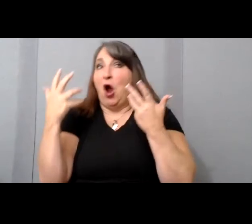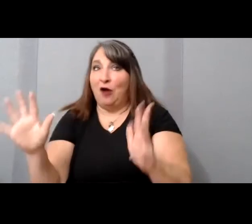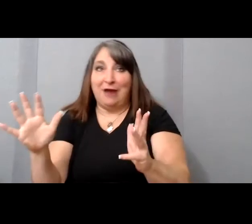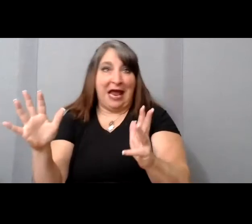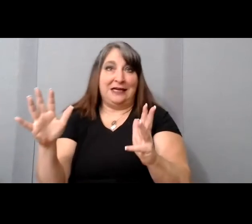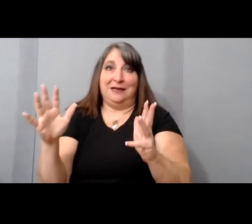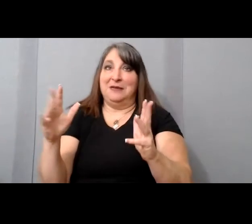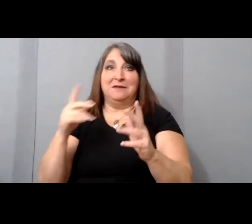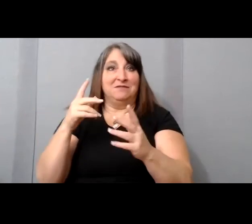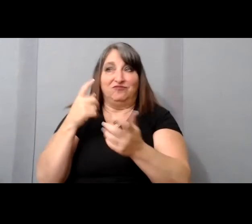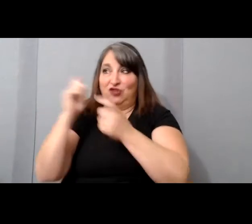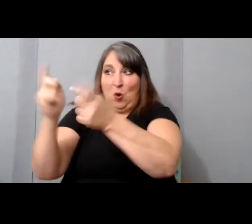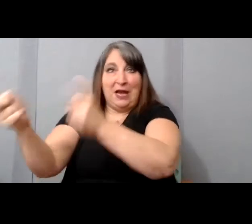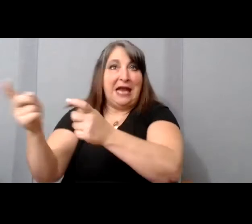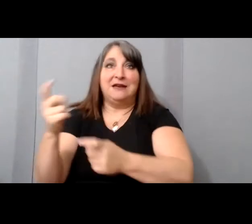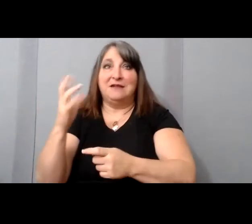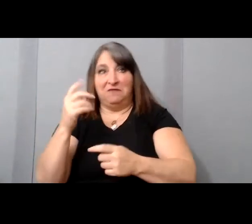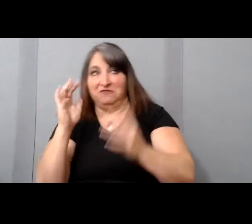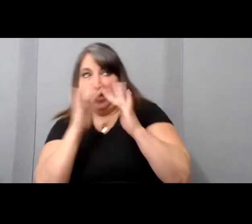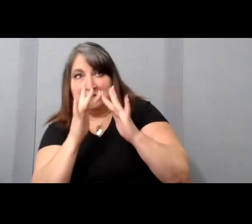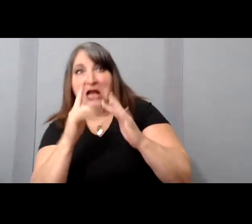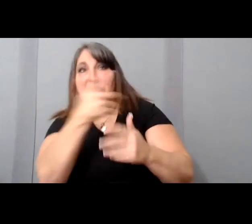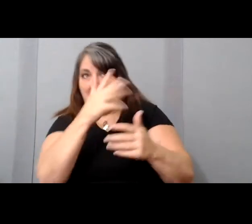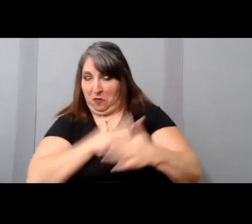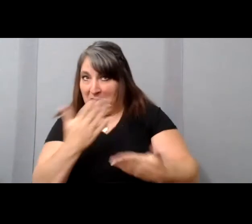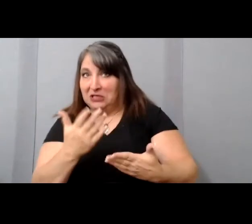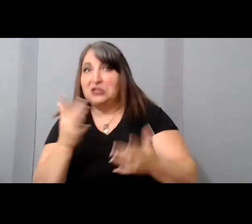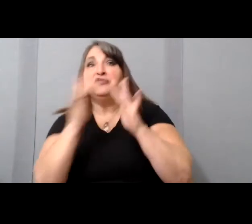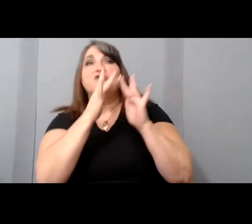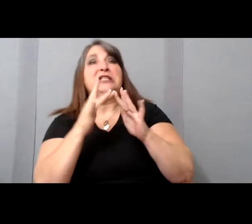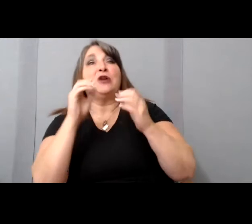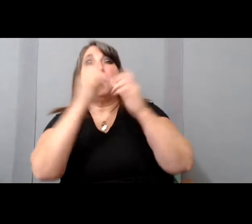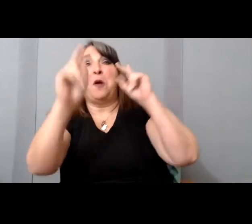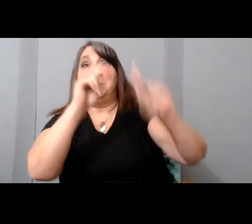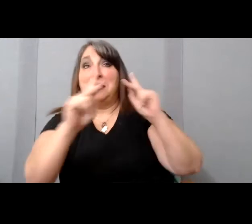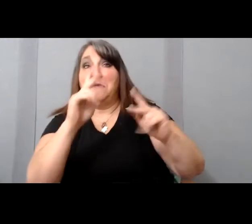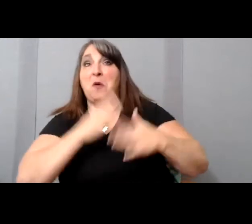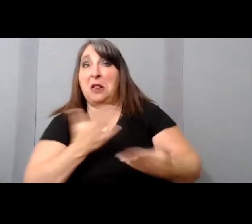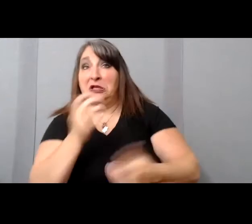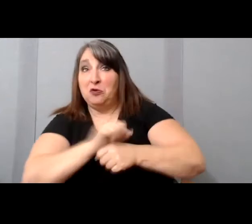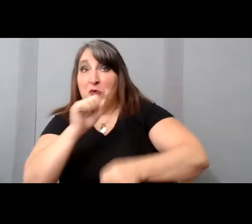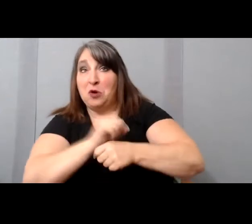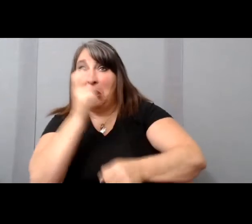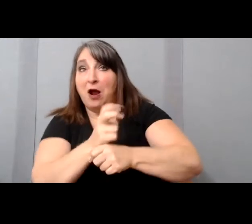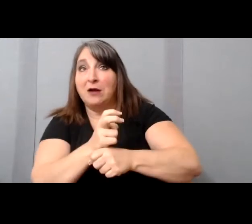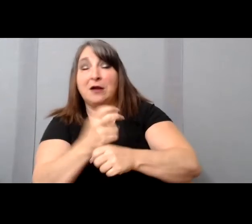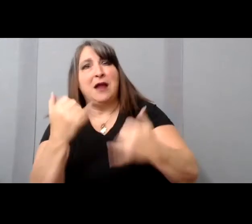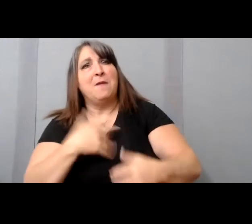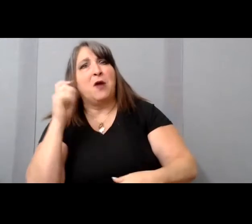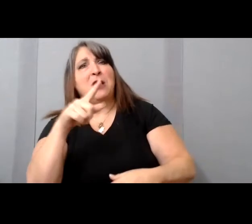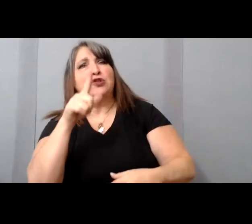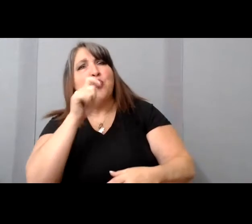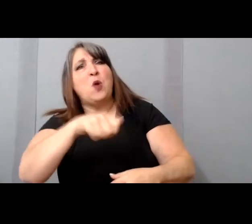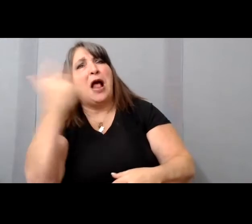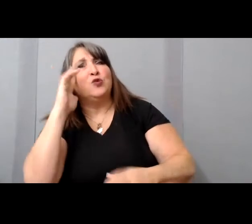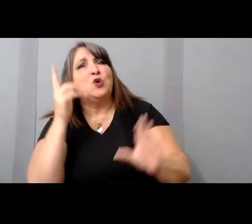today, and they're willing to do their part. They're willing to reach out to more people. My only question is, who will join us? Who will